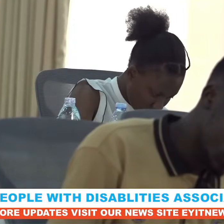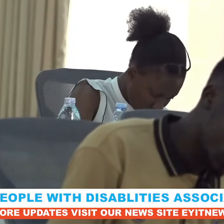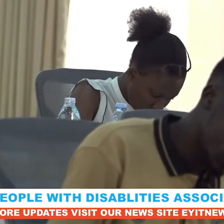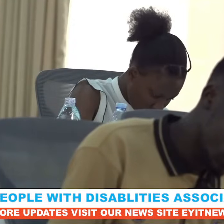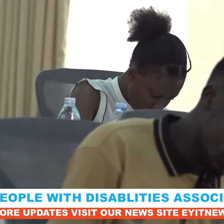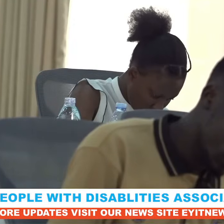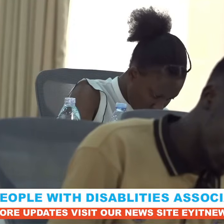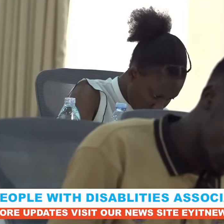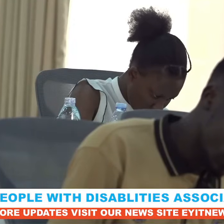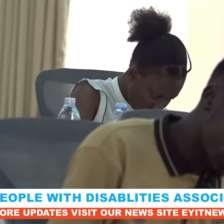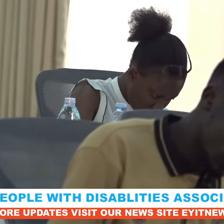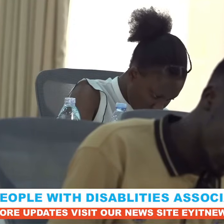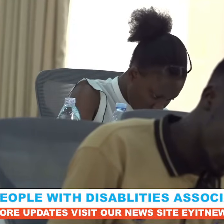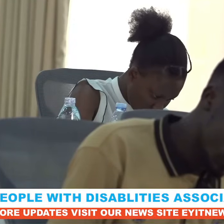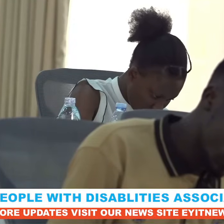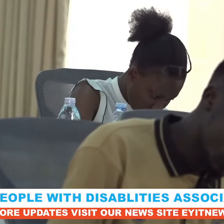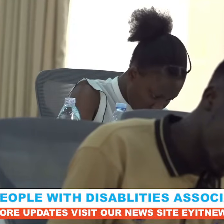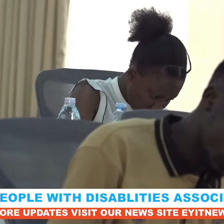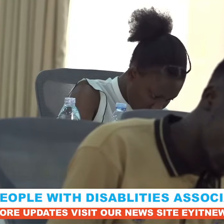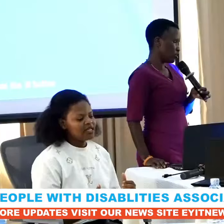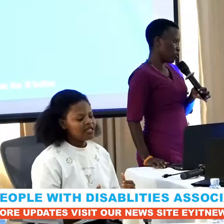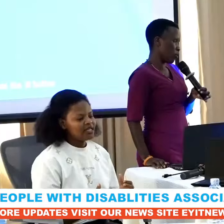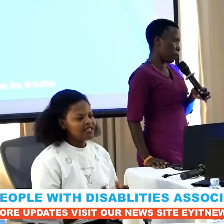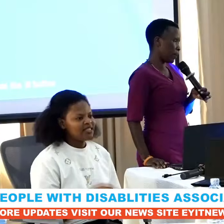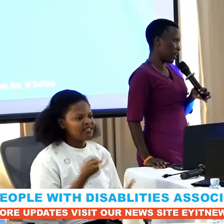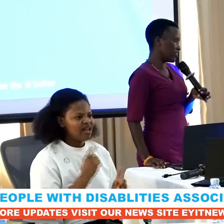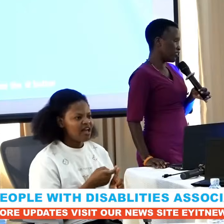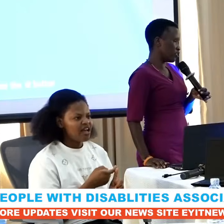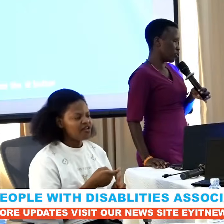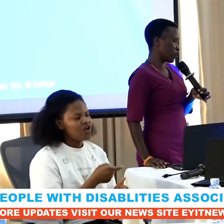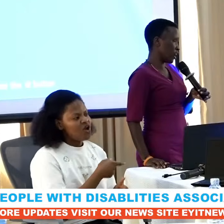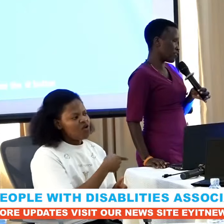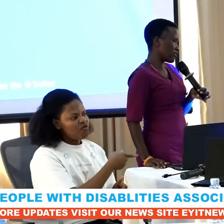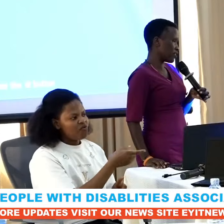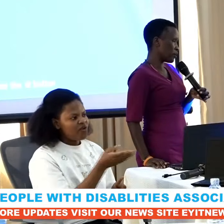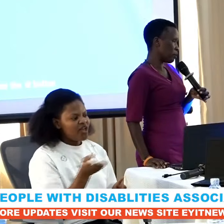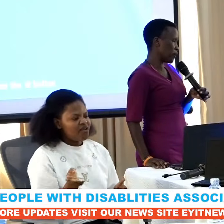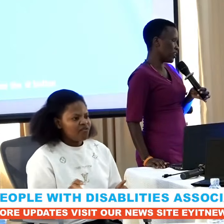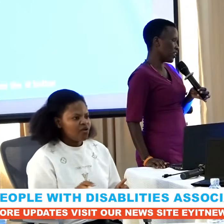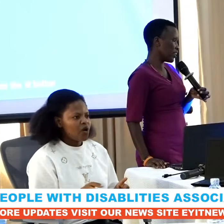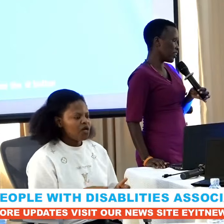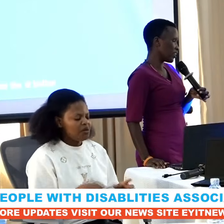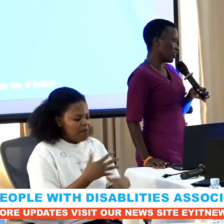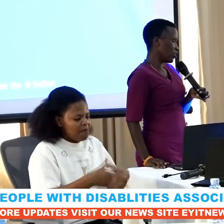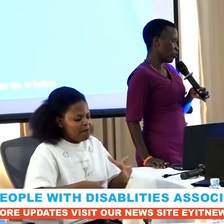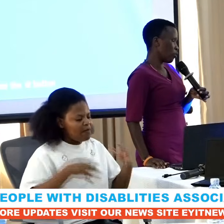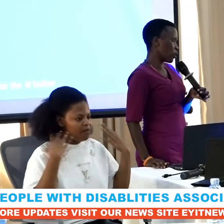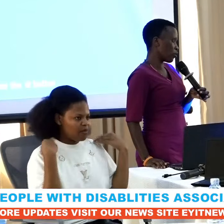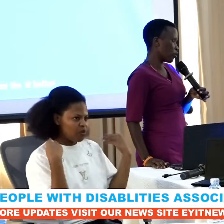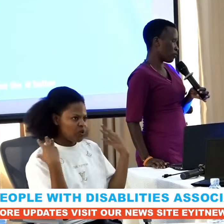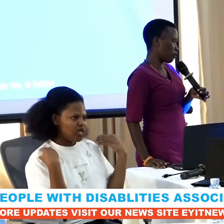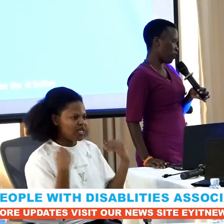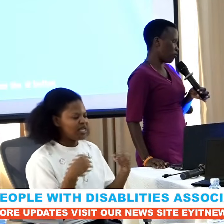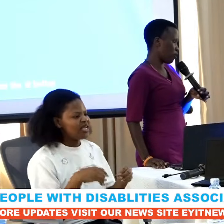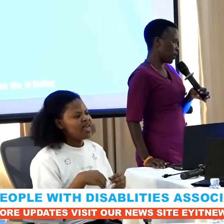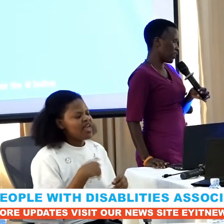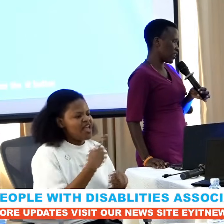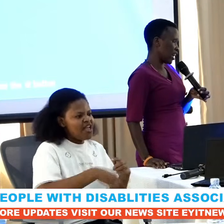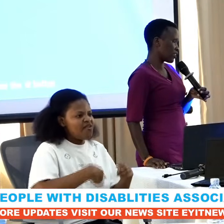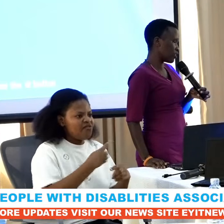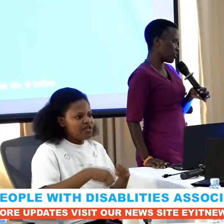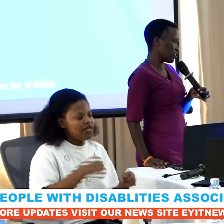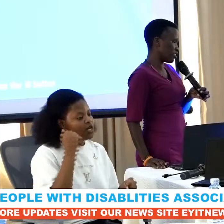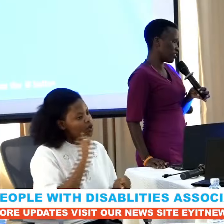daily activities. You are blind, you can't see, meaning you will not perform the